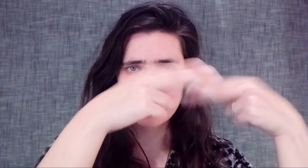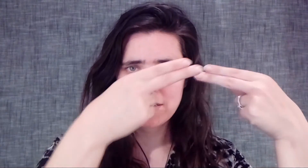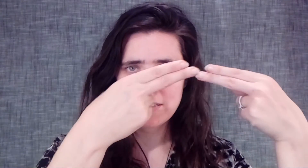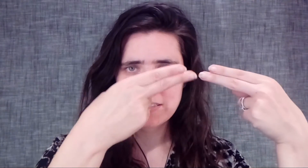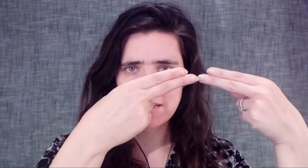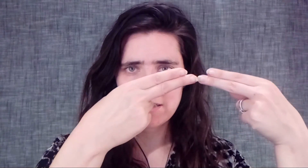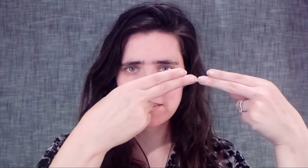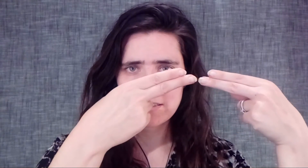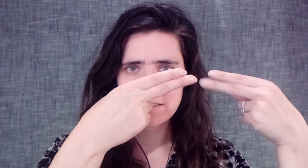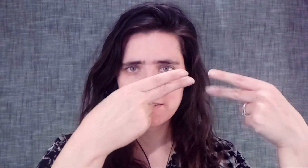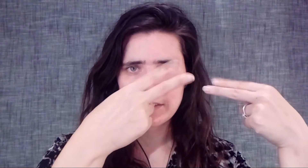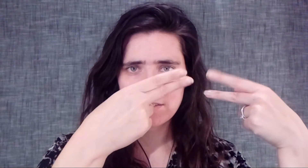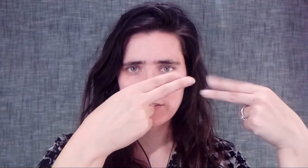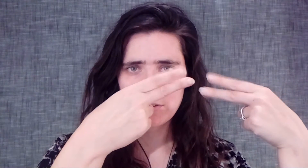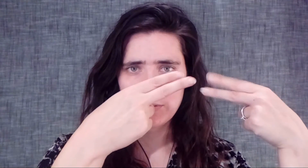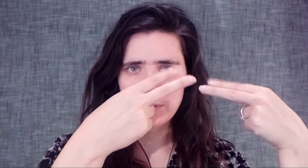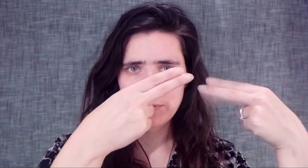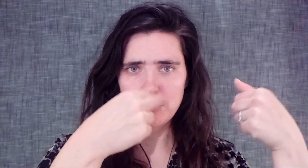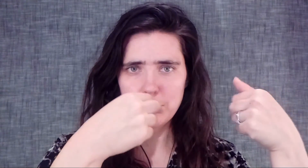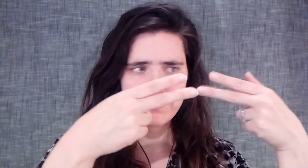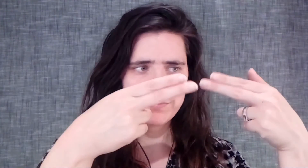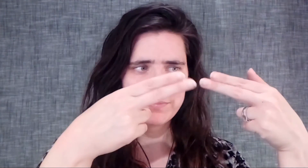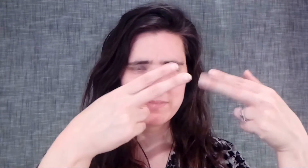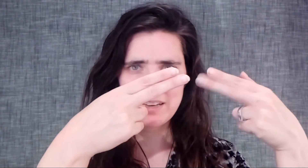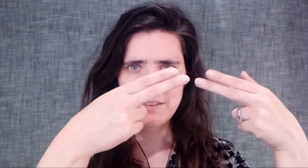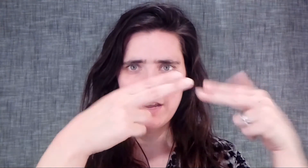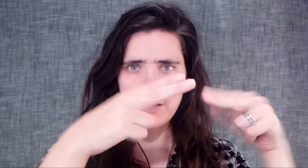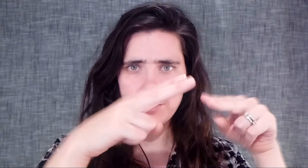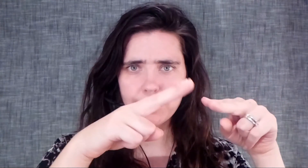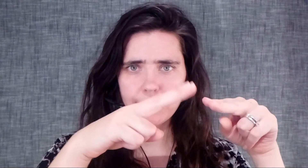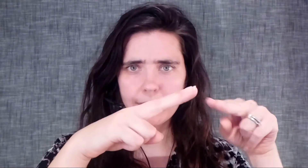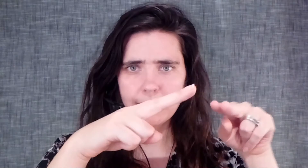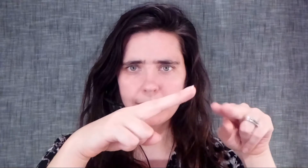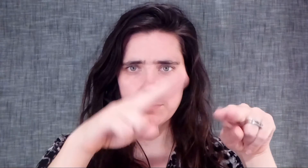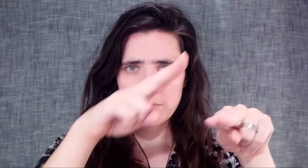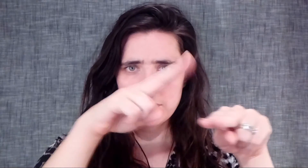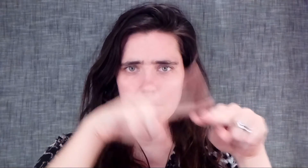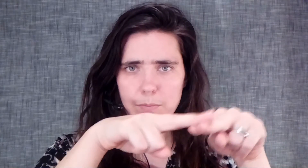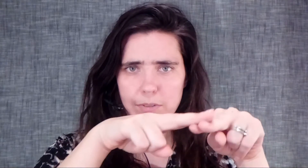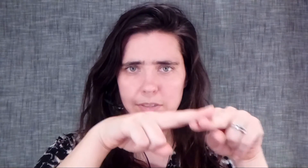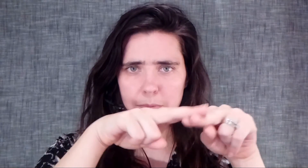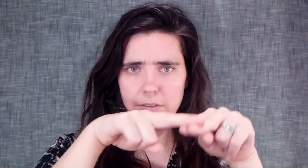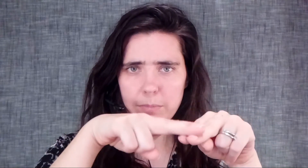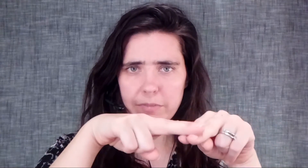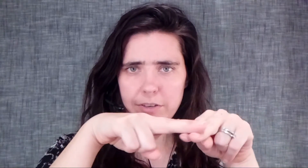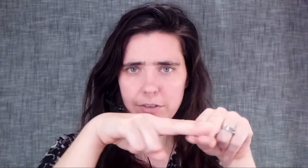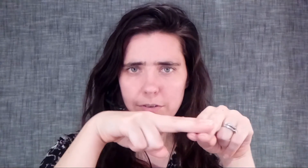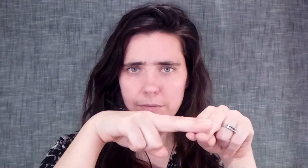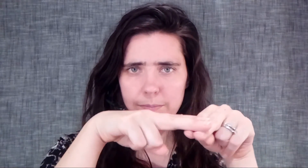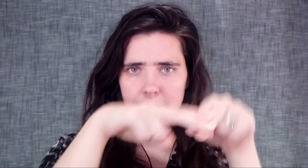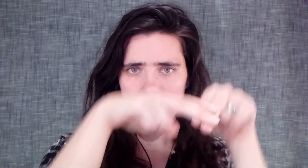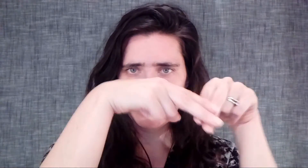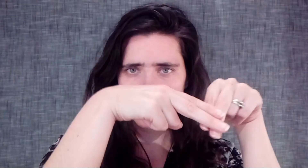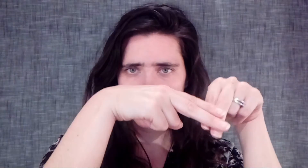this takes two kind of H symbols, puts them on top of each other.